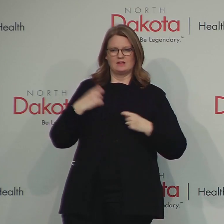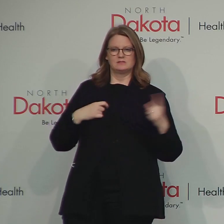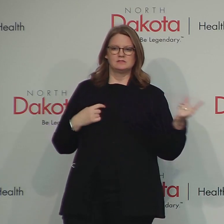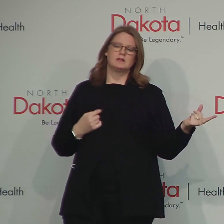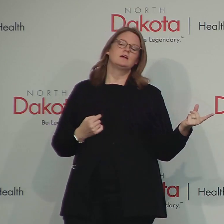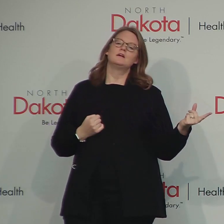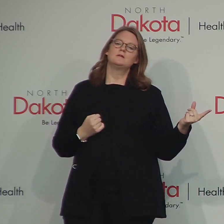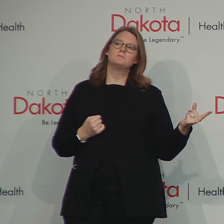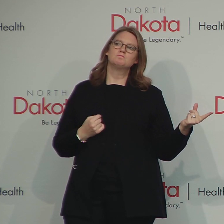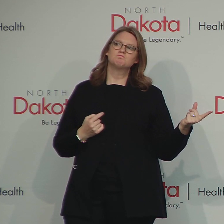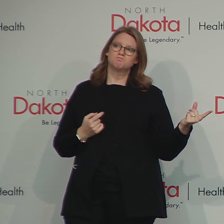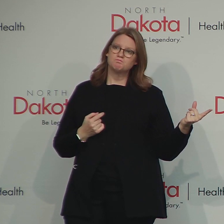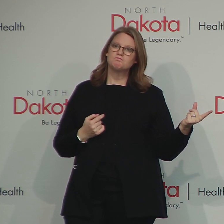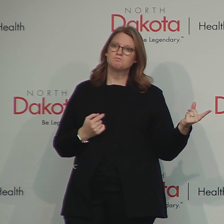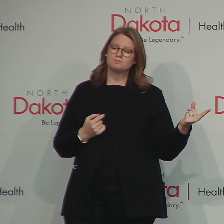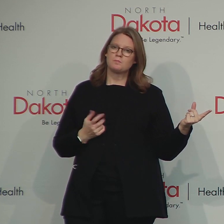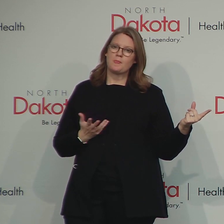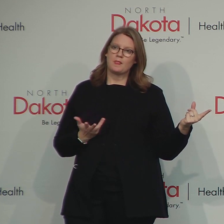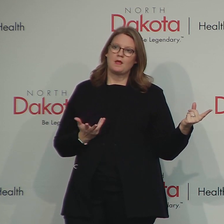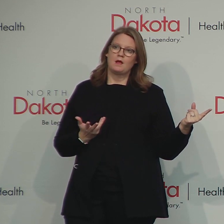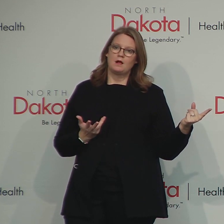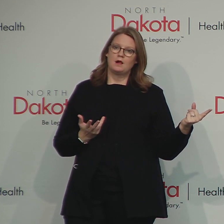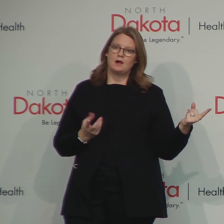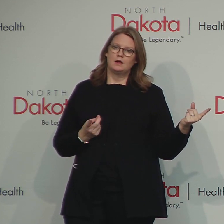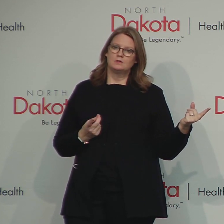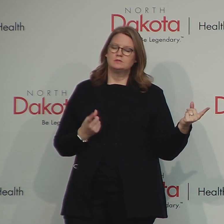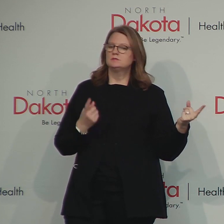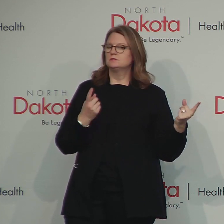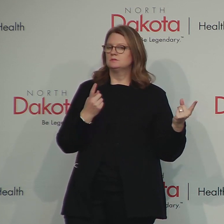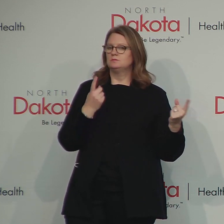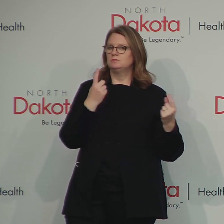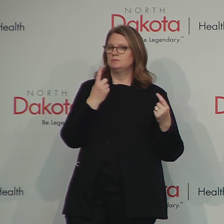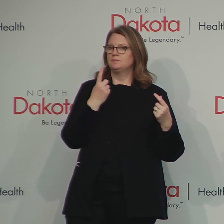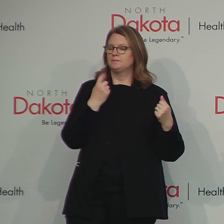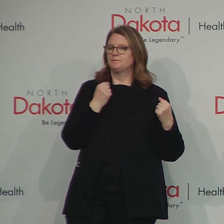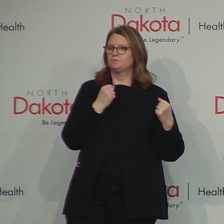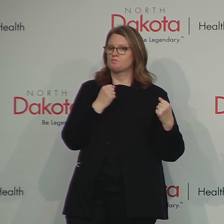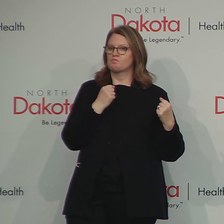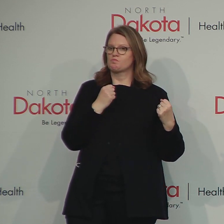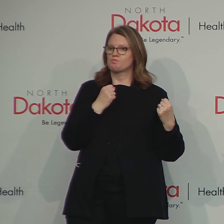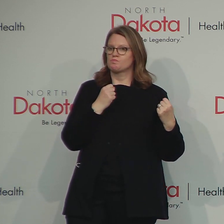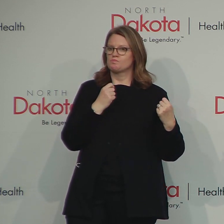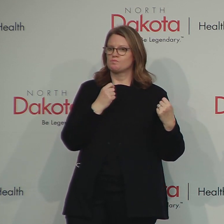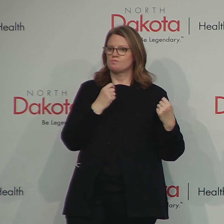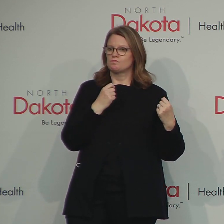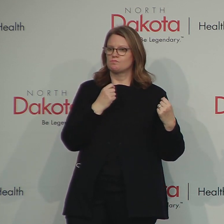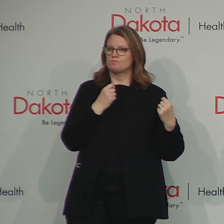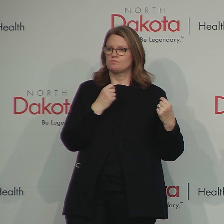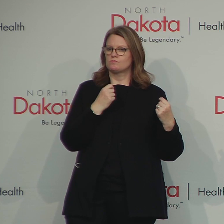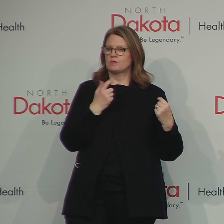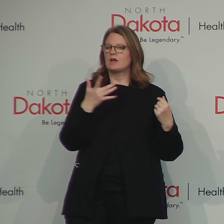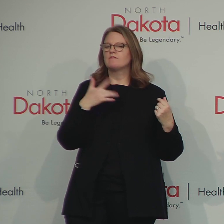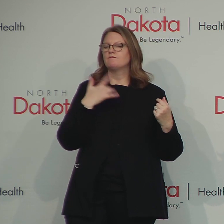I think that it was one of a series of things in a